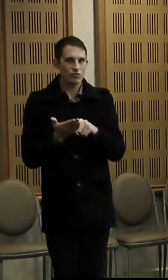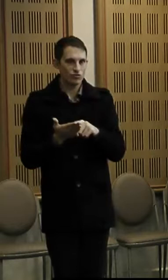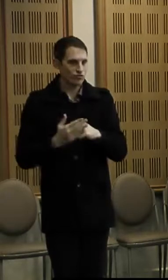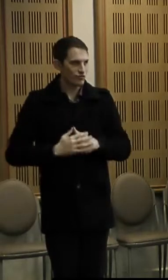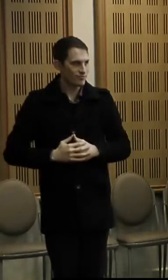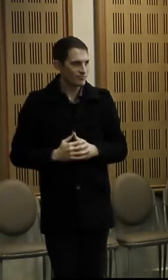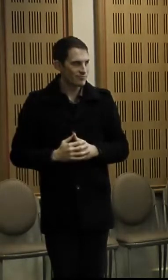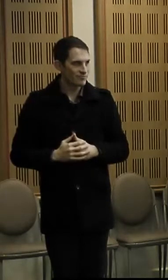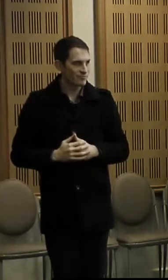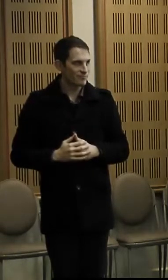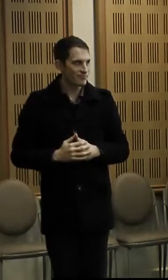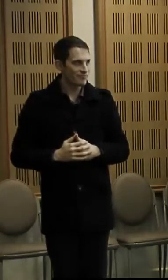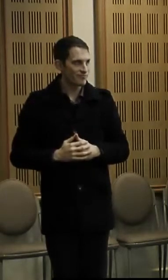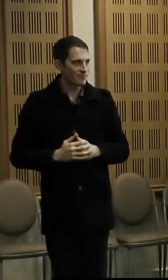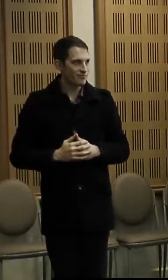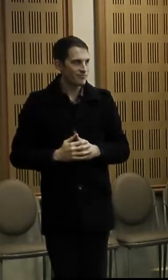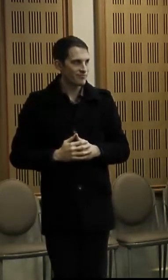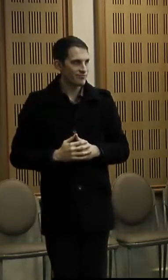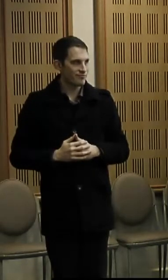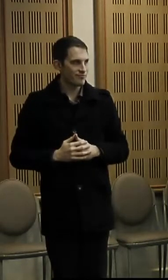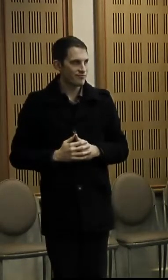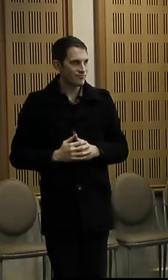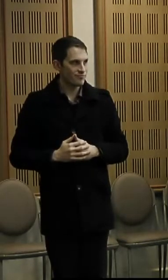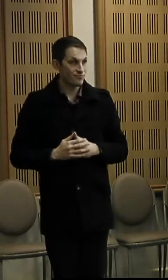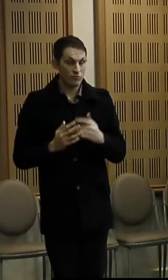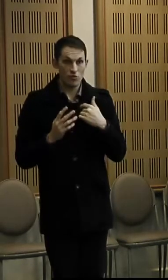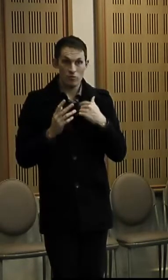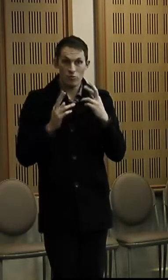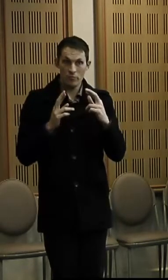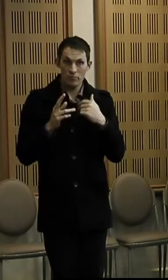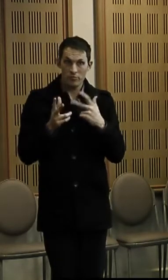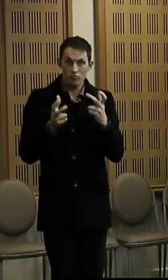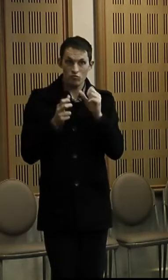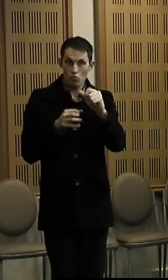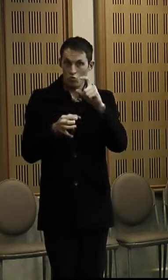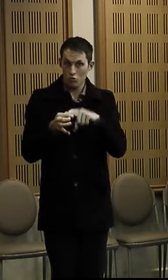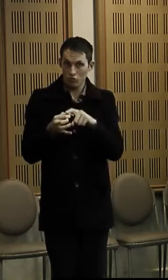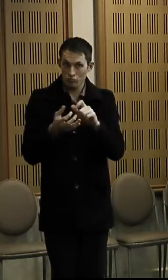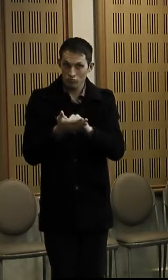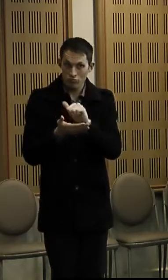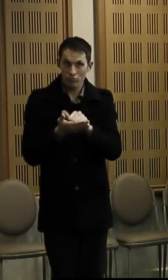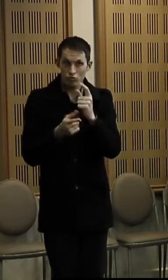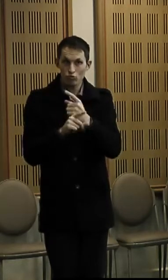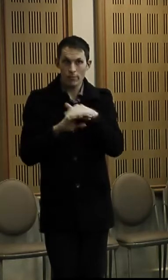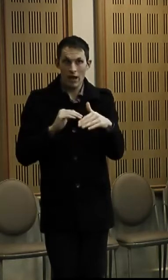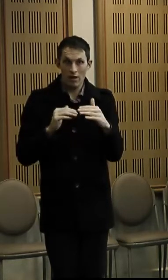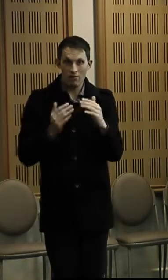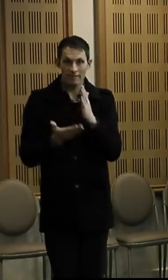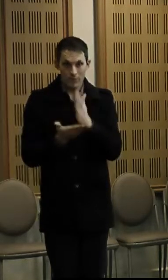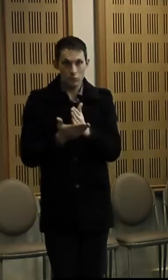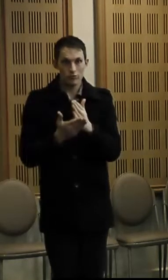and probably where it does come out, and I hope that I'm interpreting your question properly, because I think you're talking about the built environment.